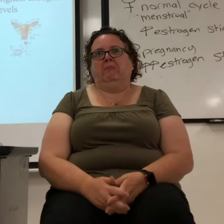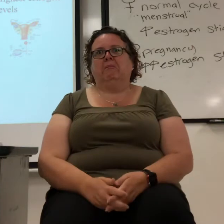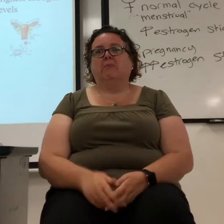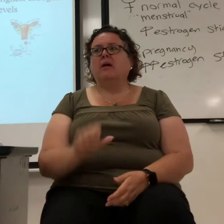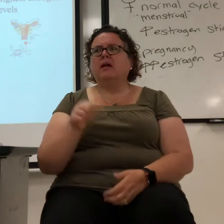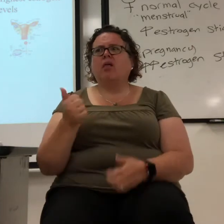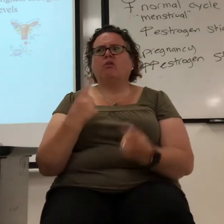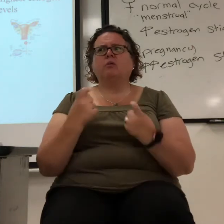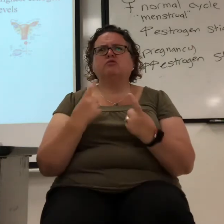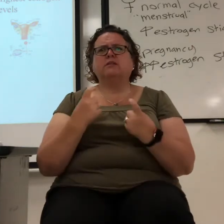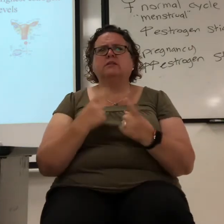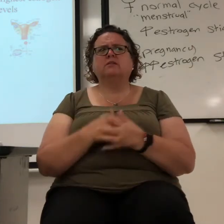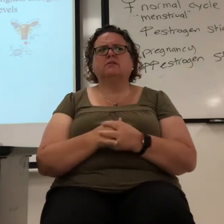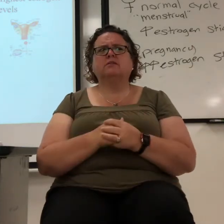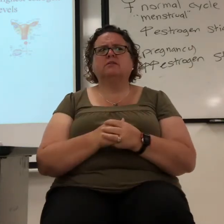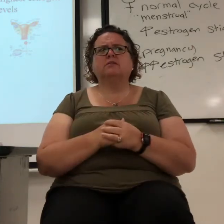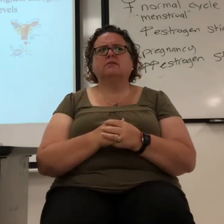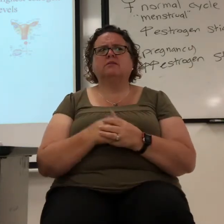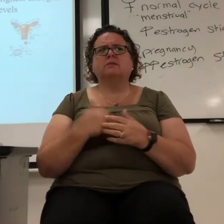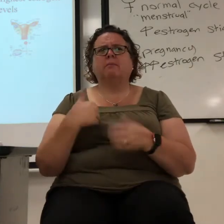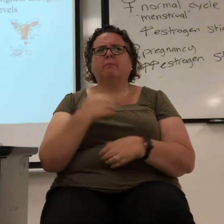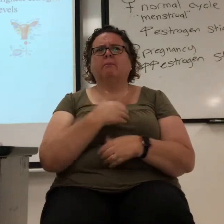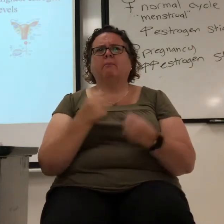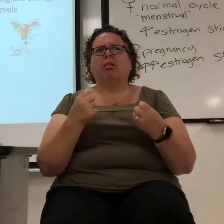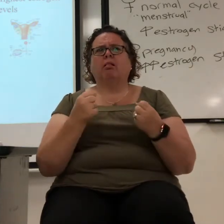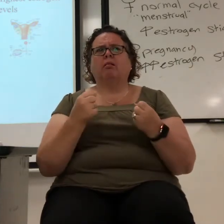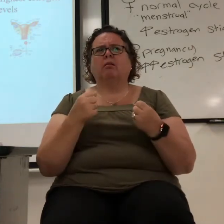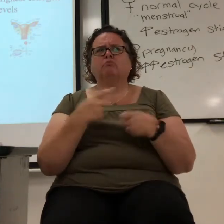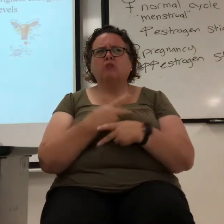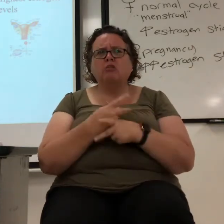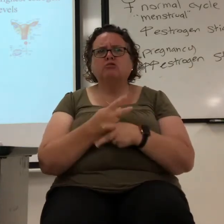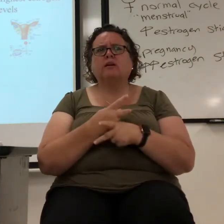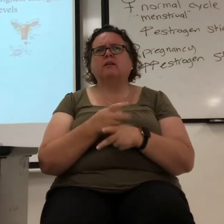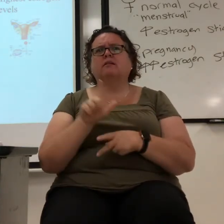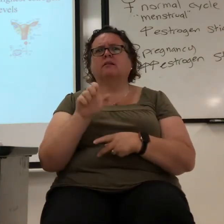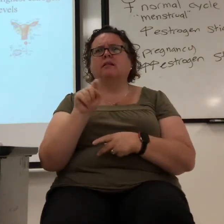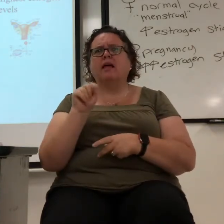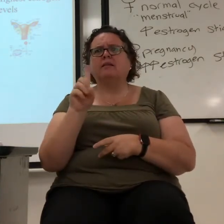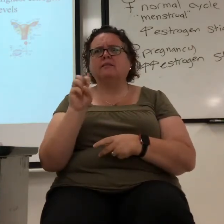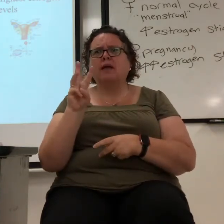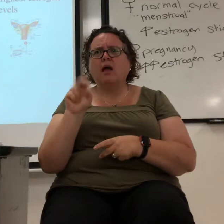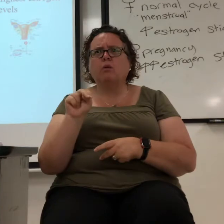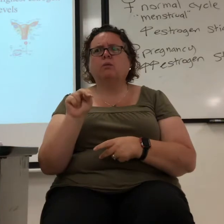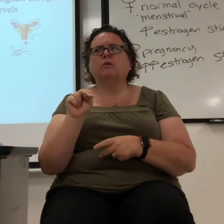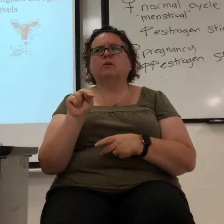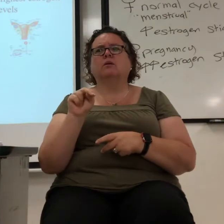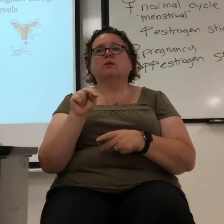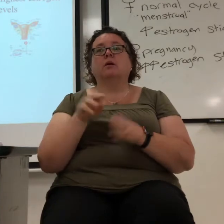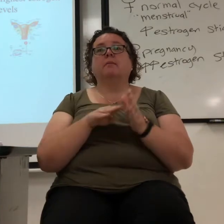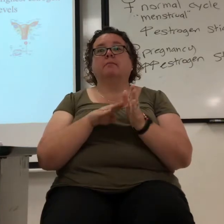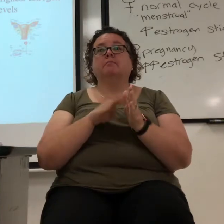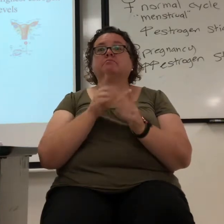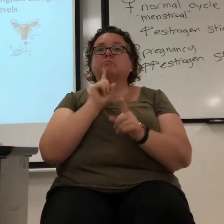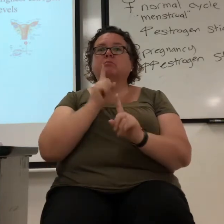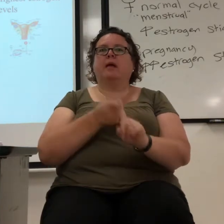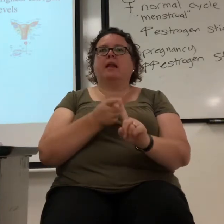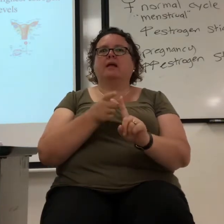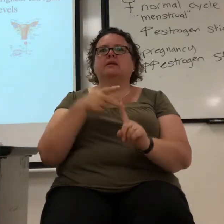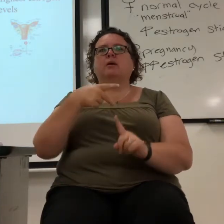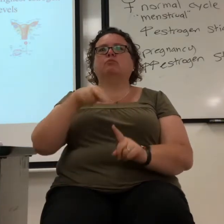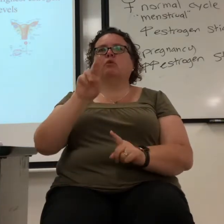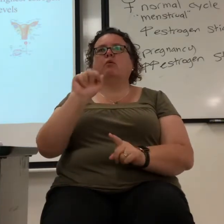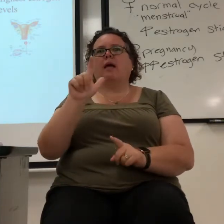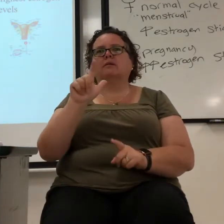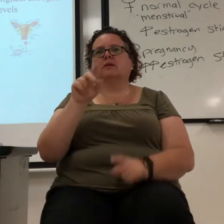Any other questions? Milk production, milk letdown. So the basic idea of milk production, prolactin, which is the one for milk